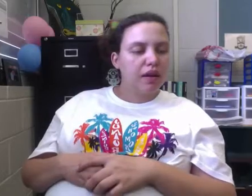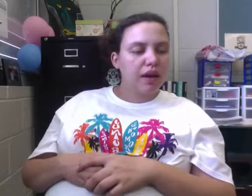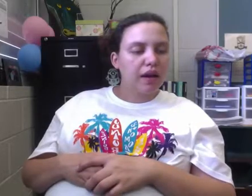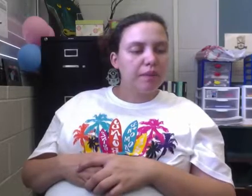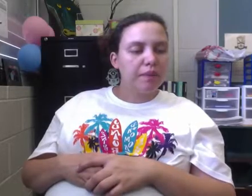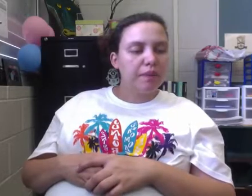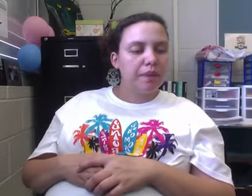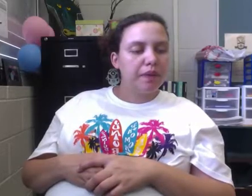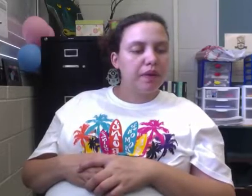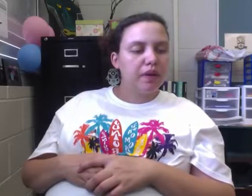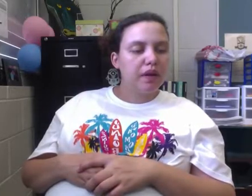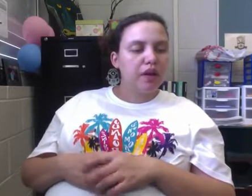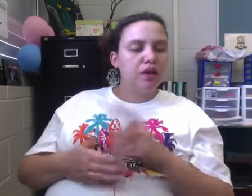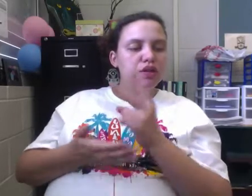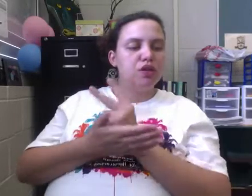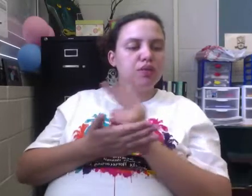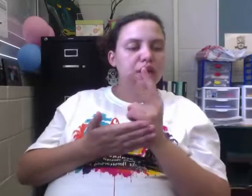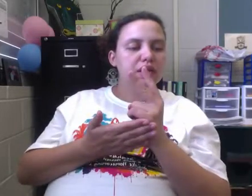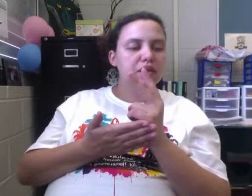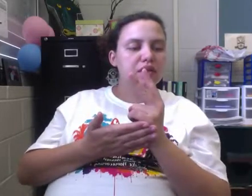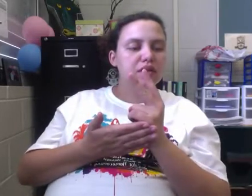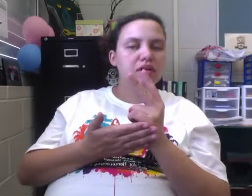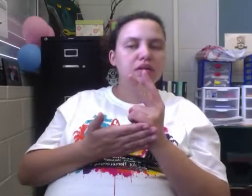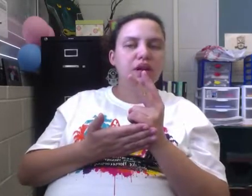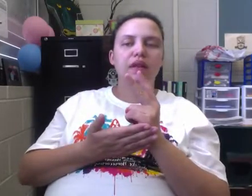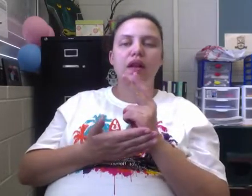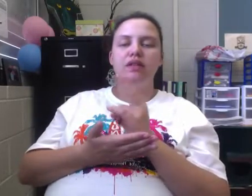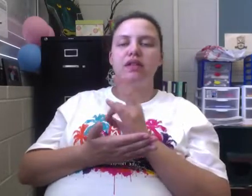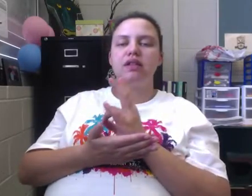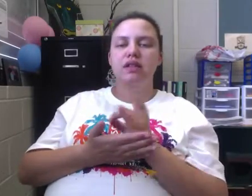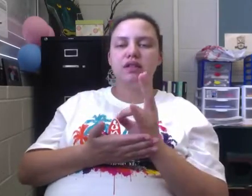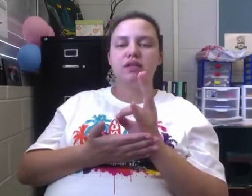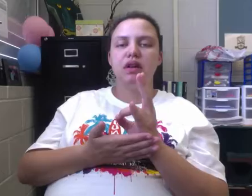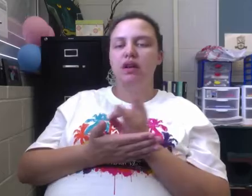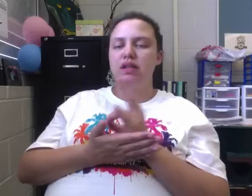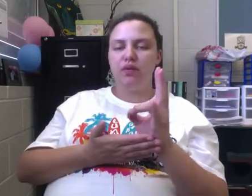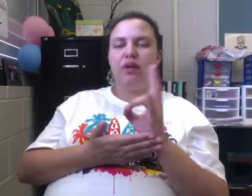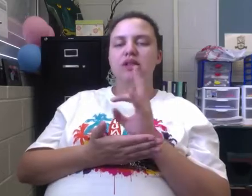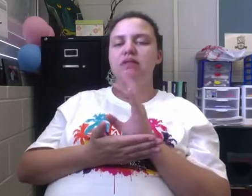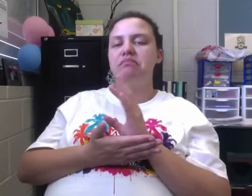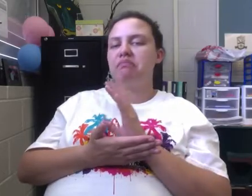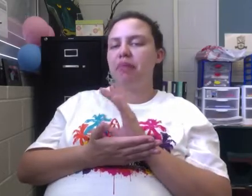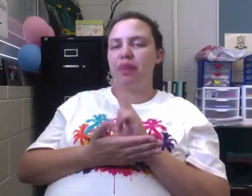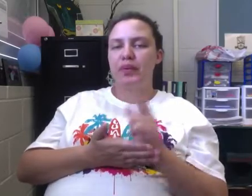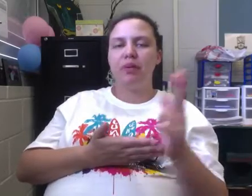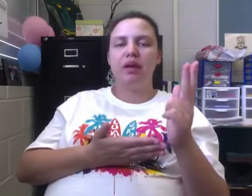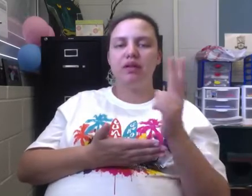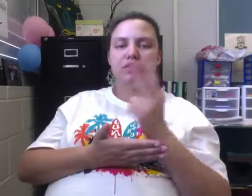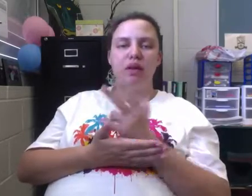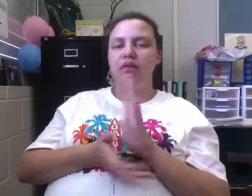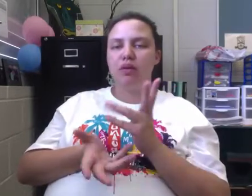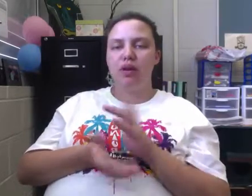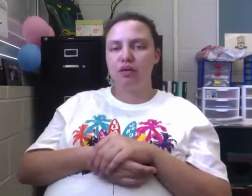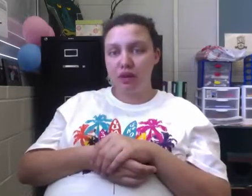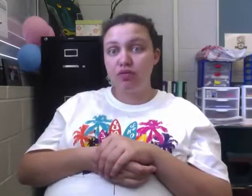Okay. 2 weeks, and then obviously 6, 7 weeks, 3 weeks, whatever you want to do. That's rule of